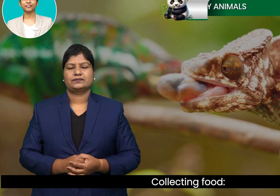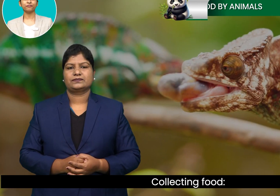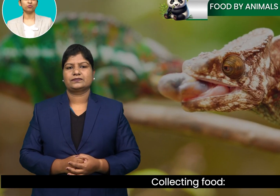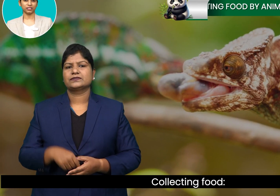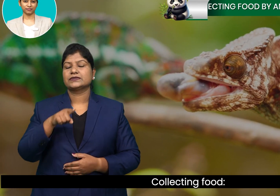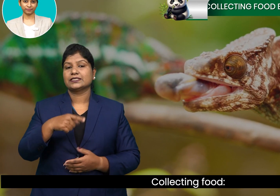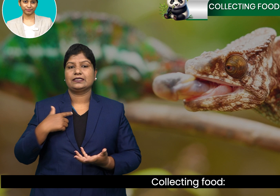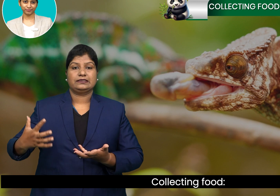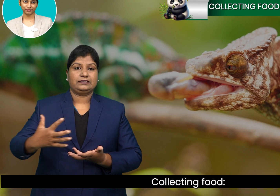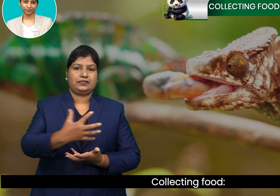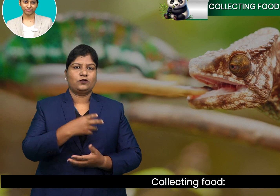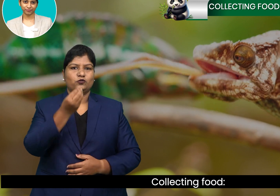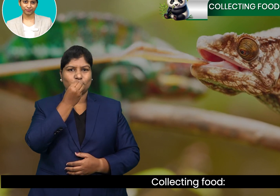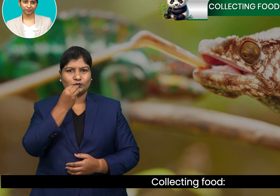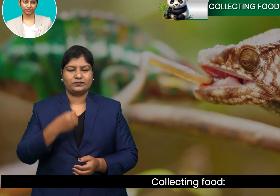Collecting food.